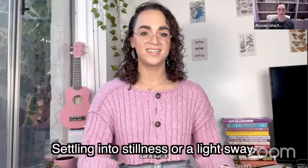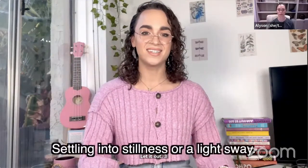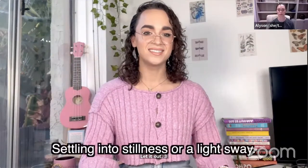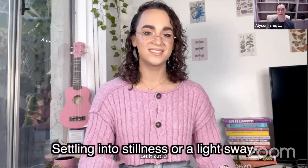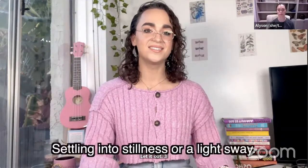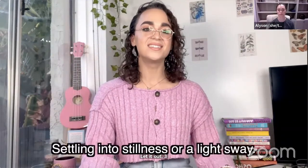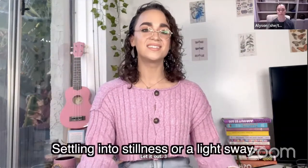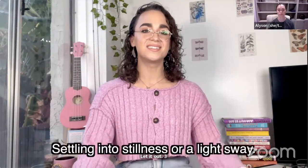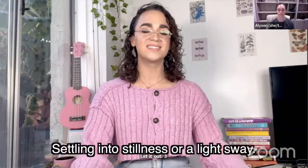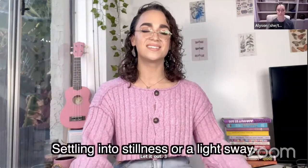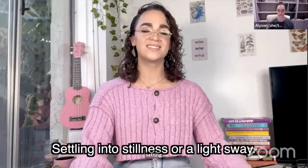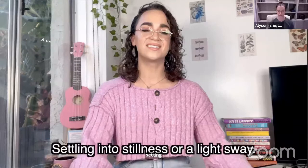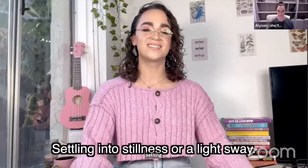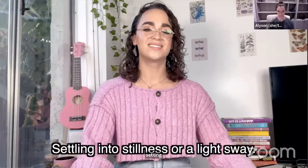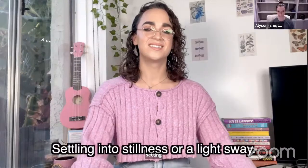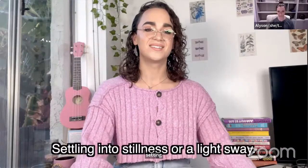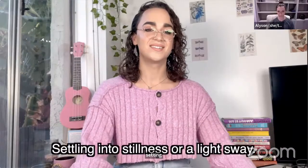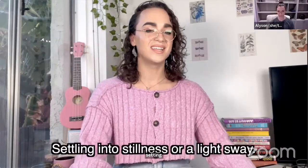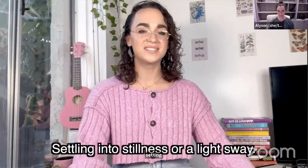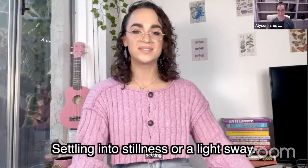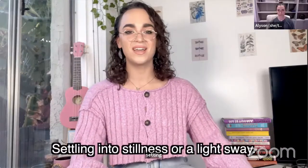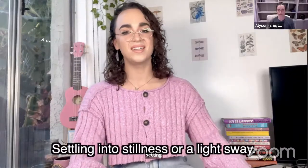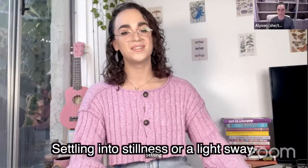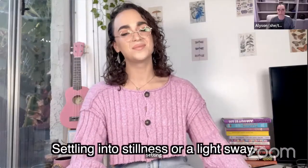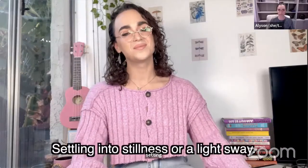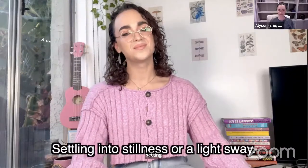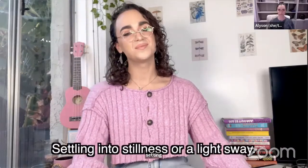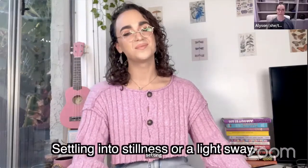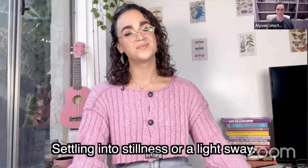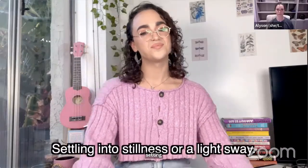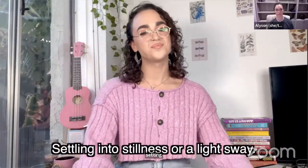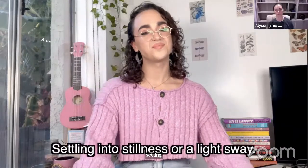Setting into stillness or light sway.